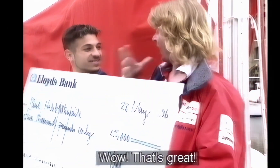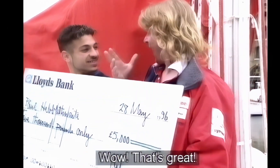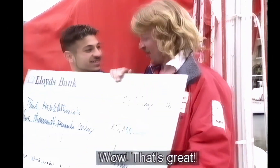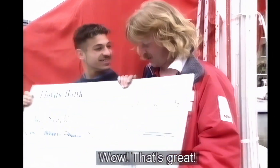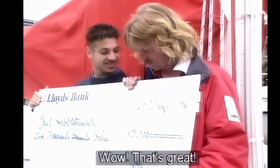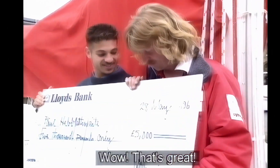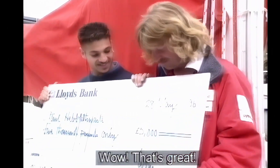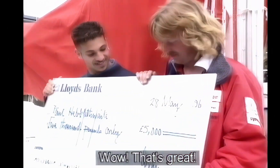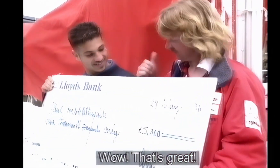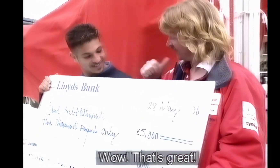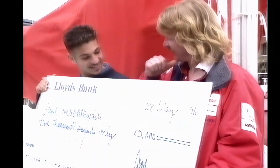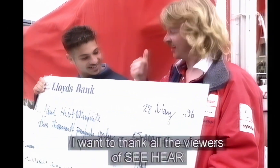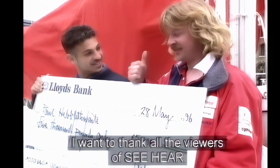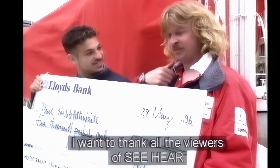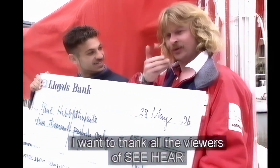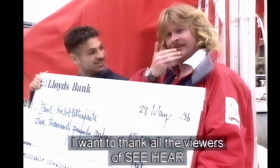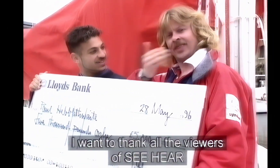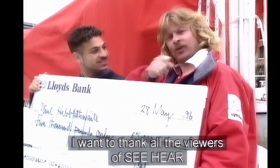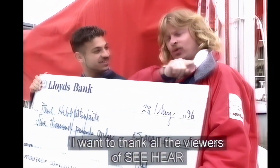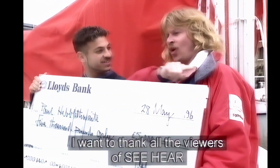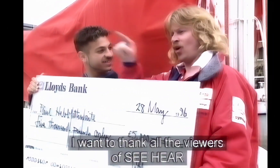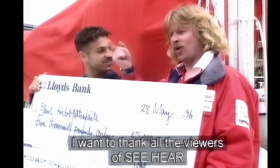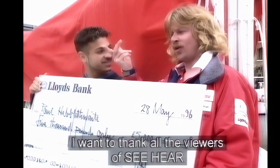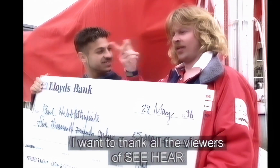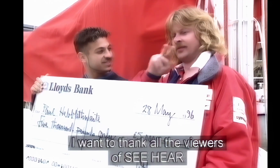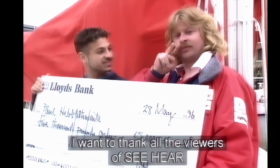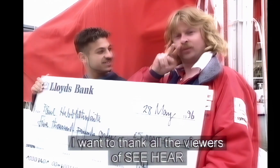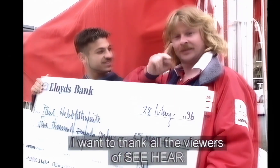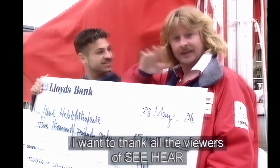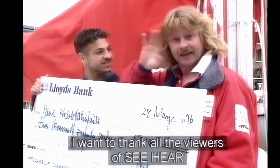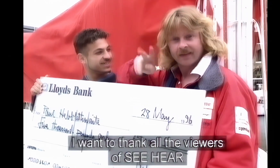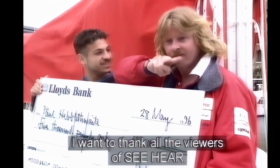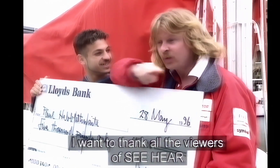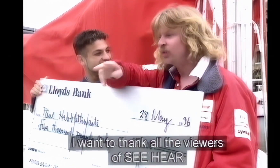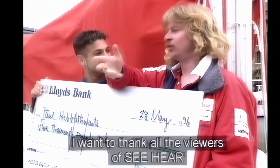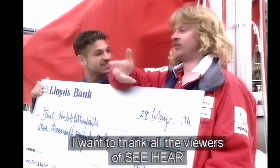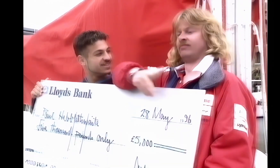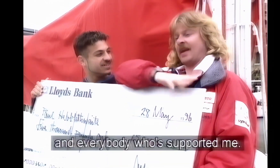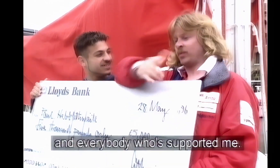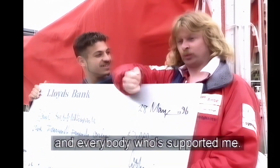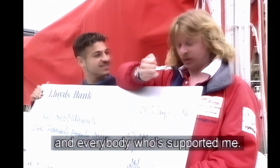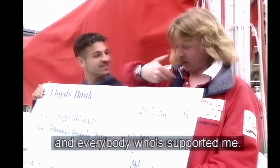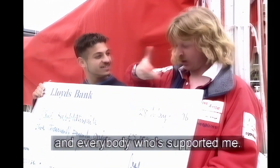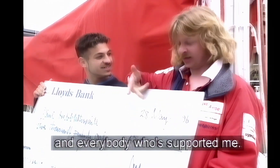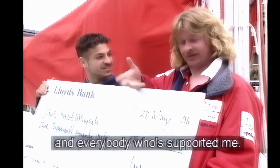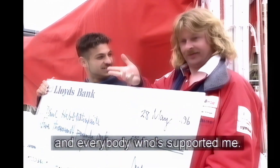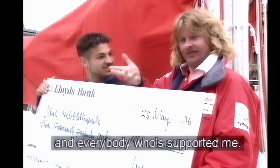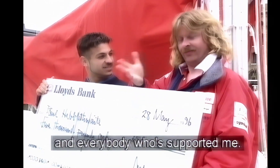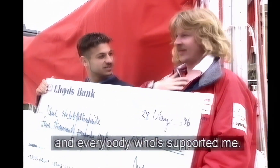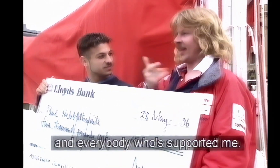Wow, that's great. I want to thank all the viewers of See Here and everybody who's supported me.